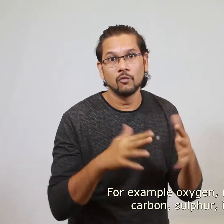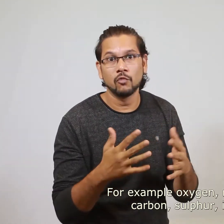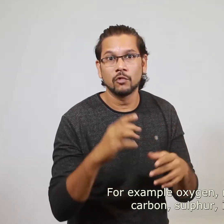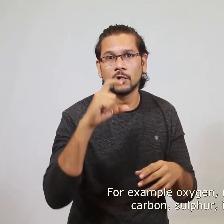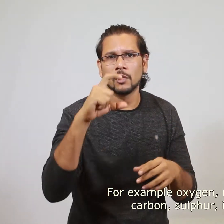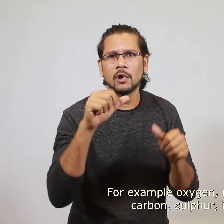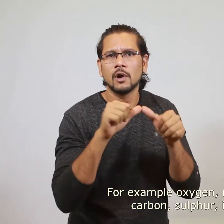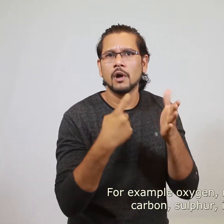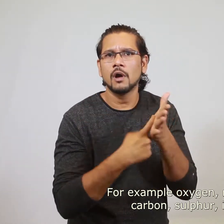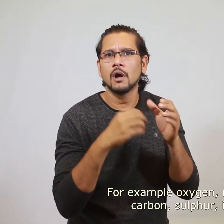carbon,